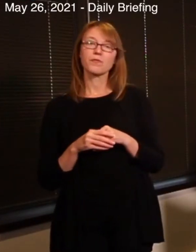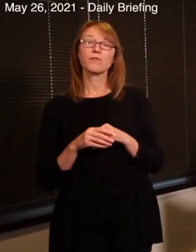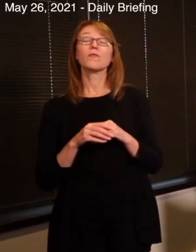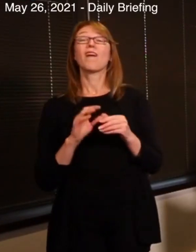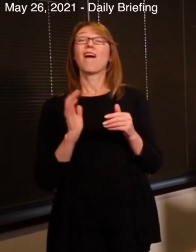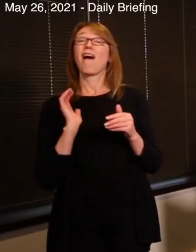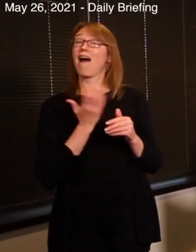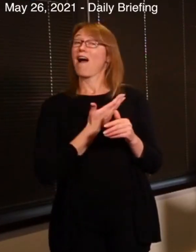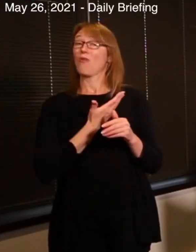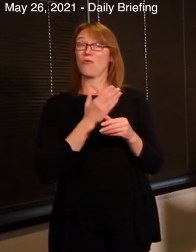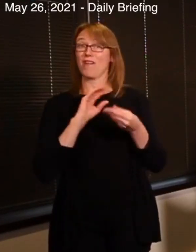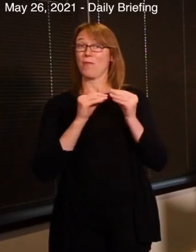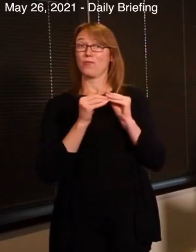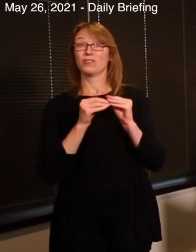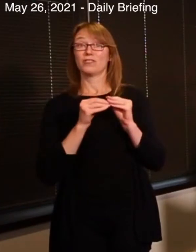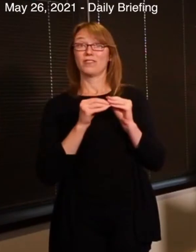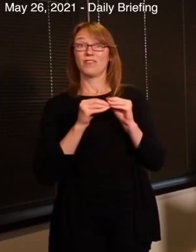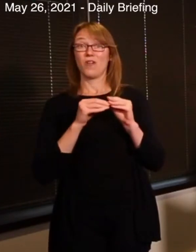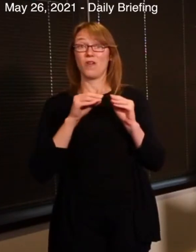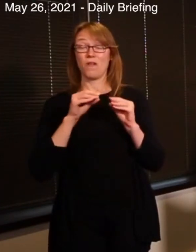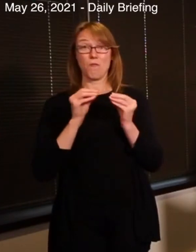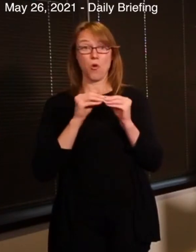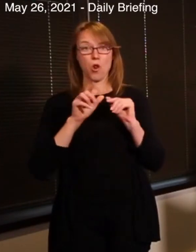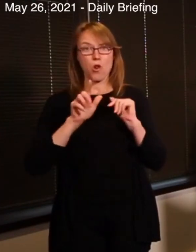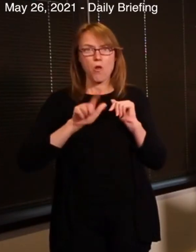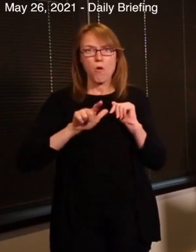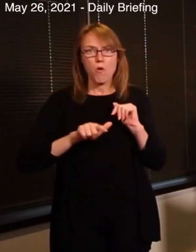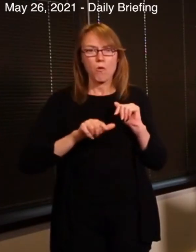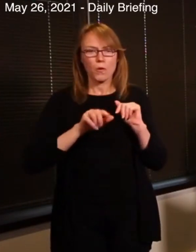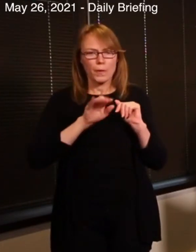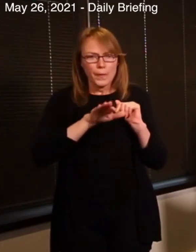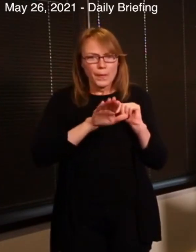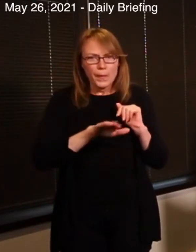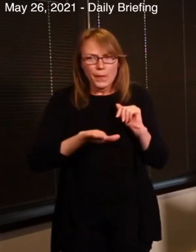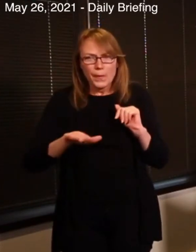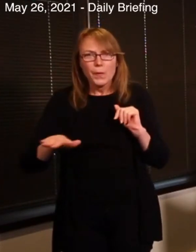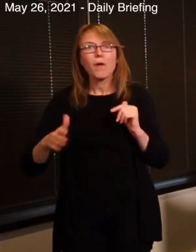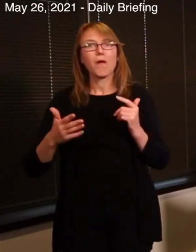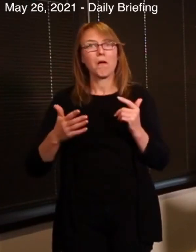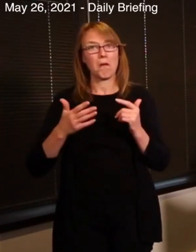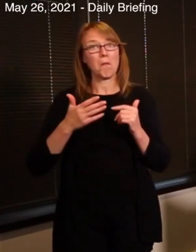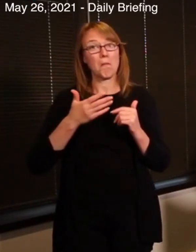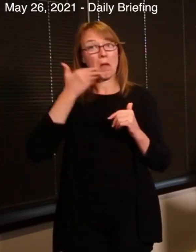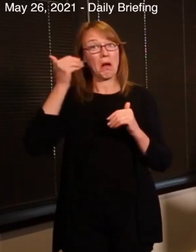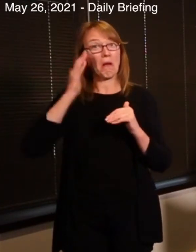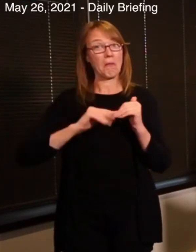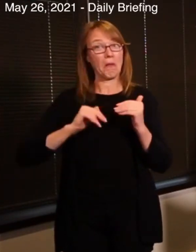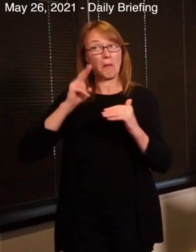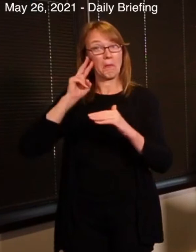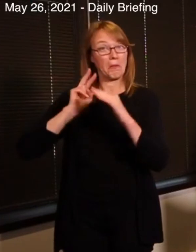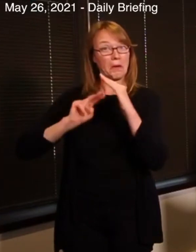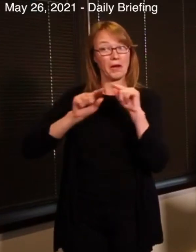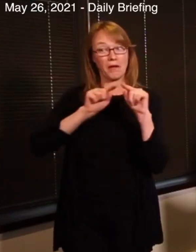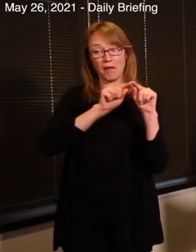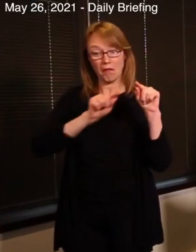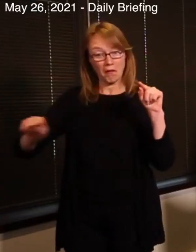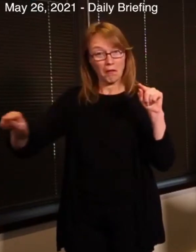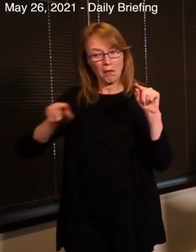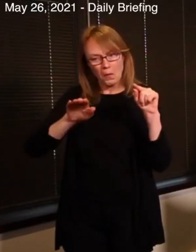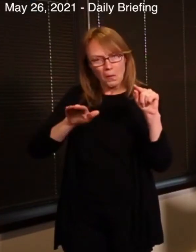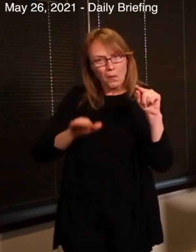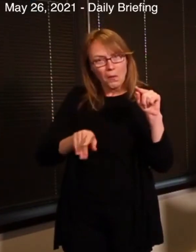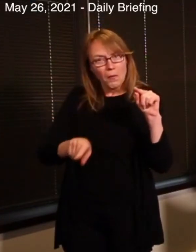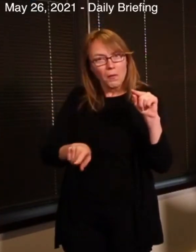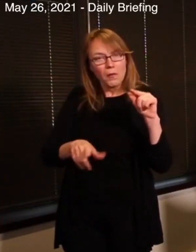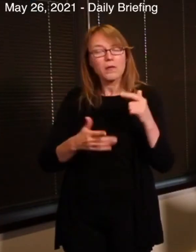scenario. So hopefully that will continue. And then with our ICU status, that hasn't dropped as much as